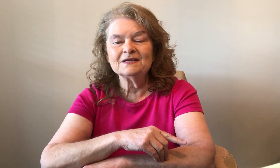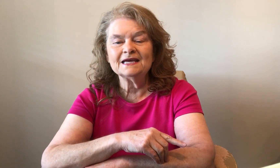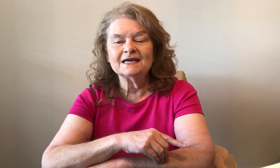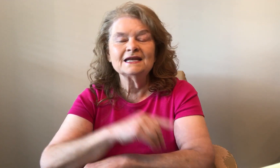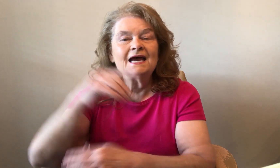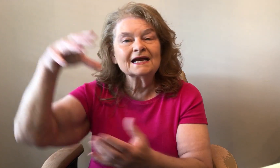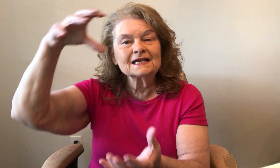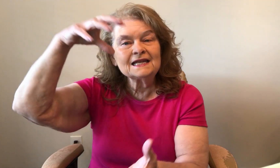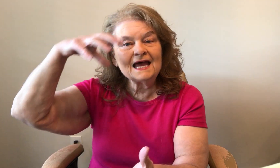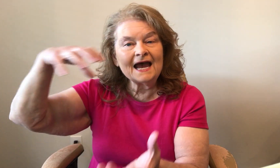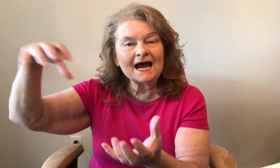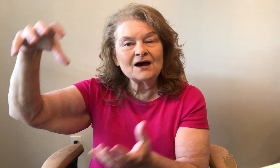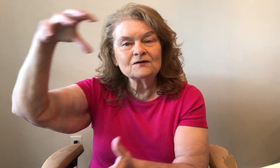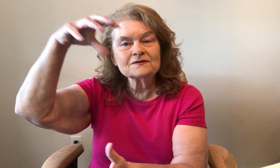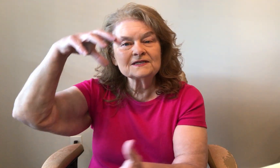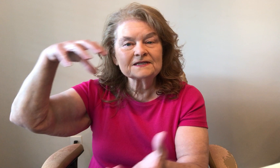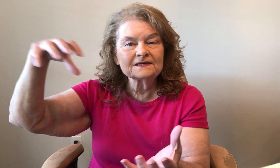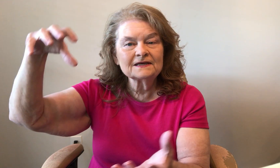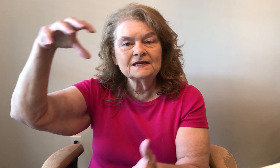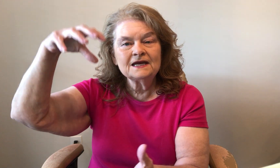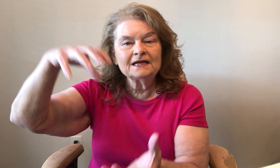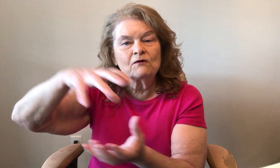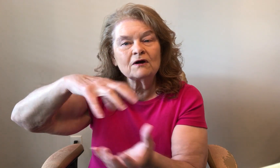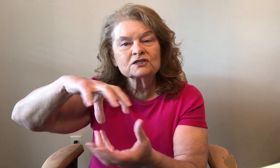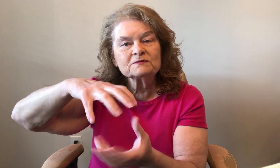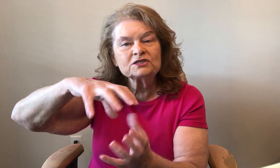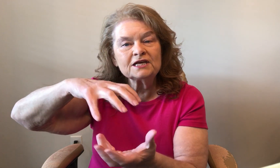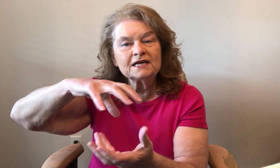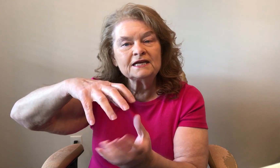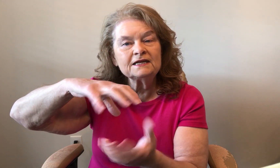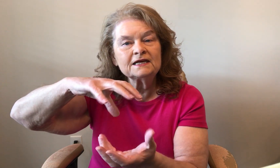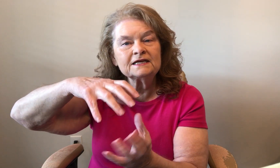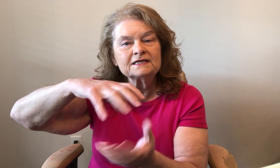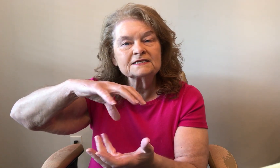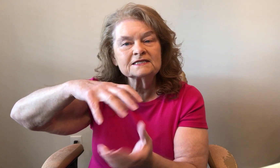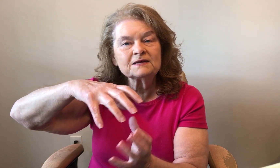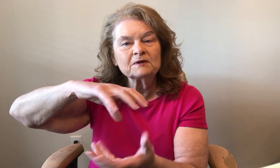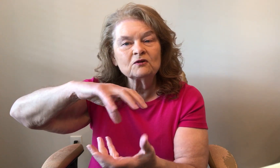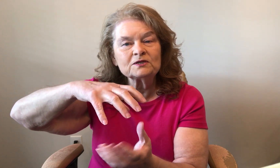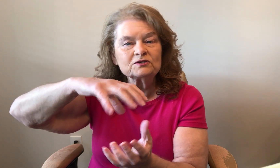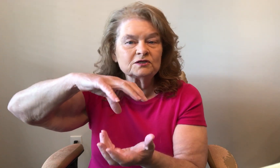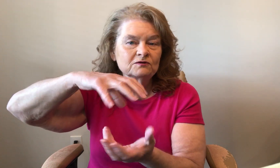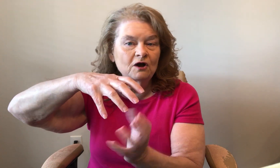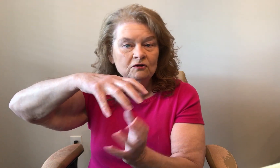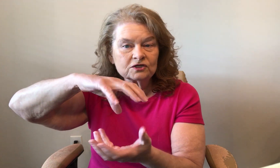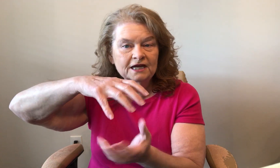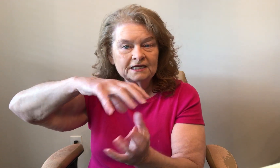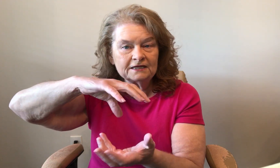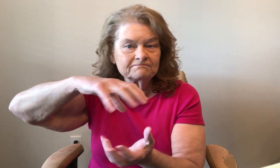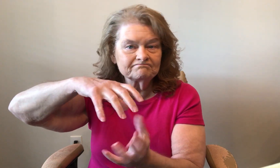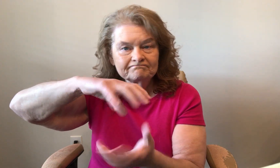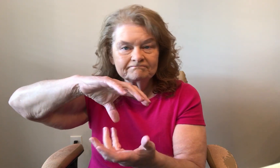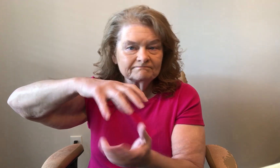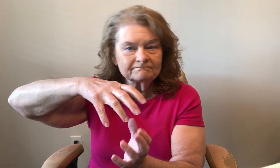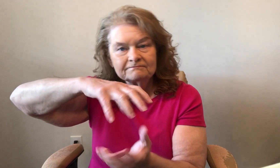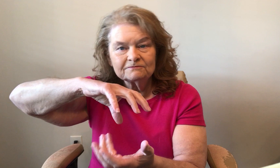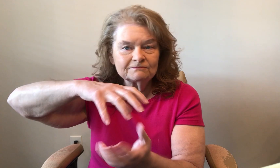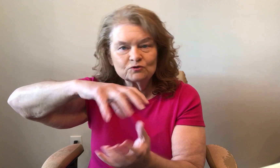again, clouds. Now washing machine is similar, but you do alternating